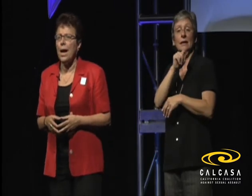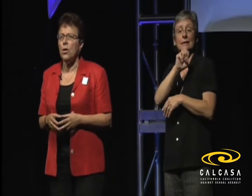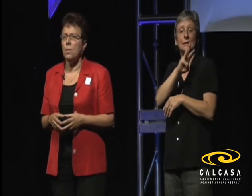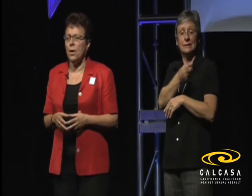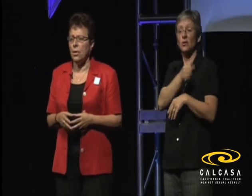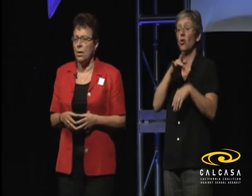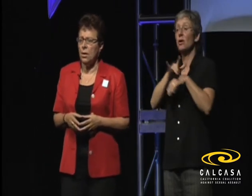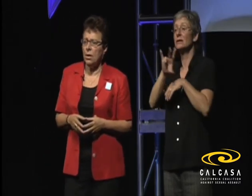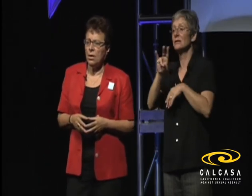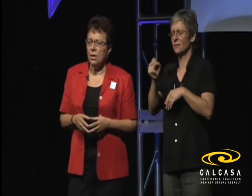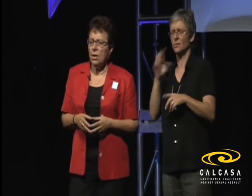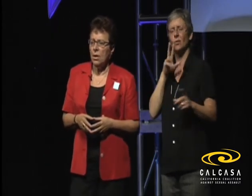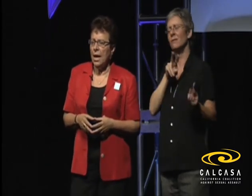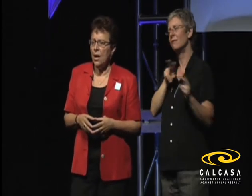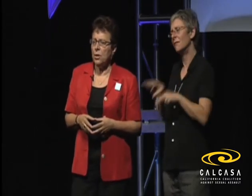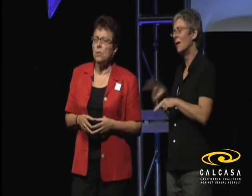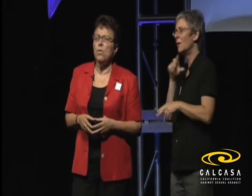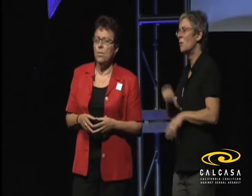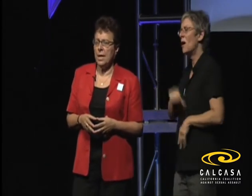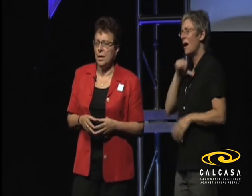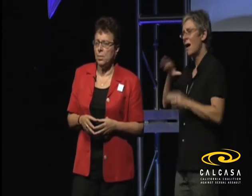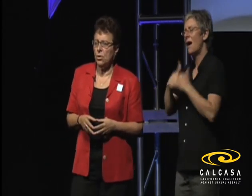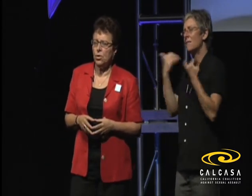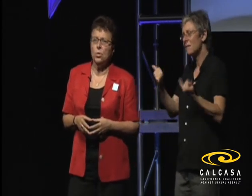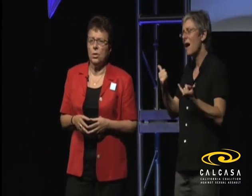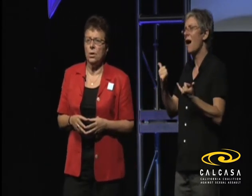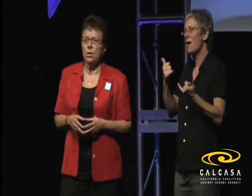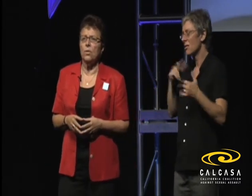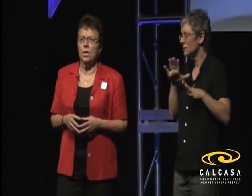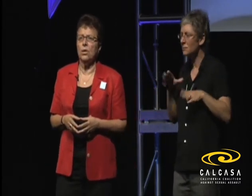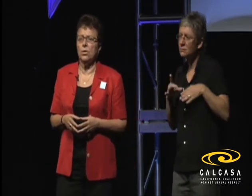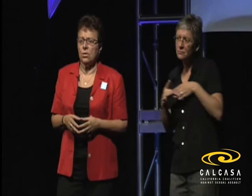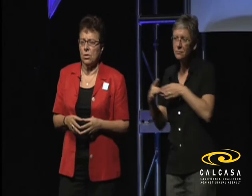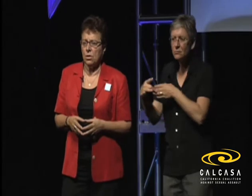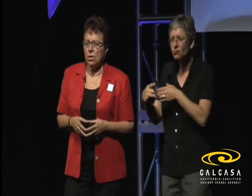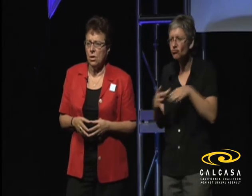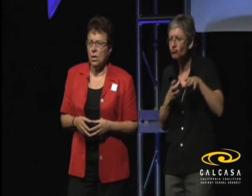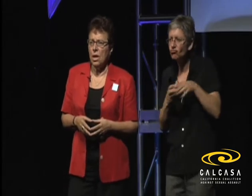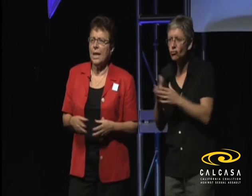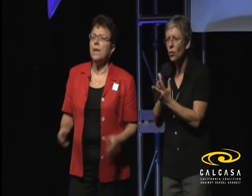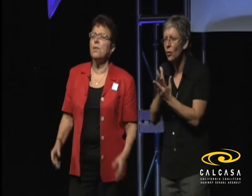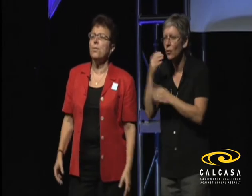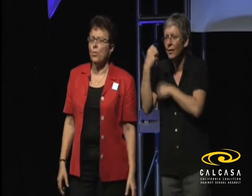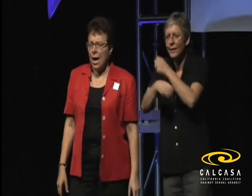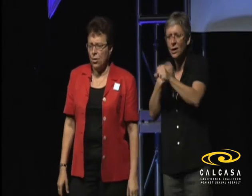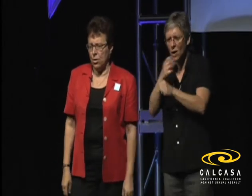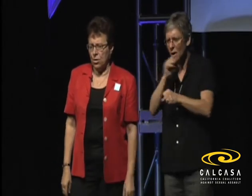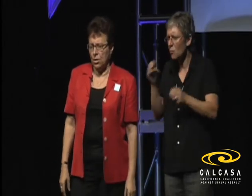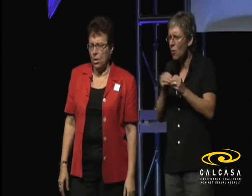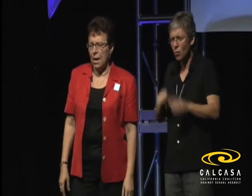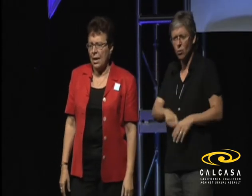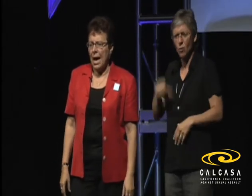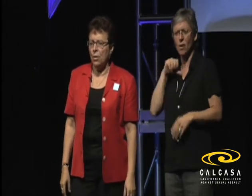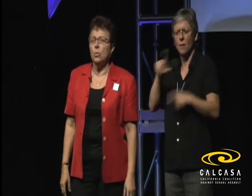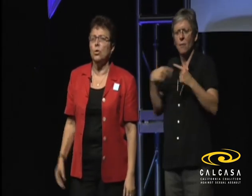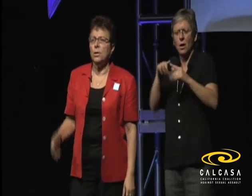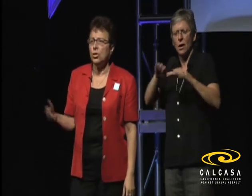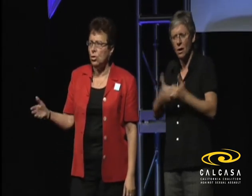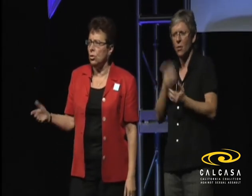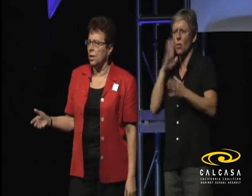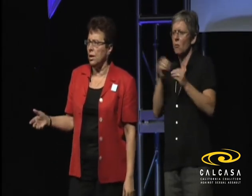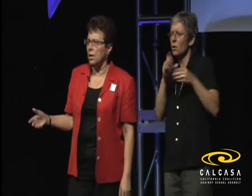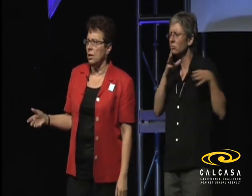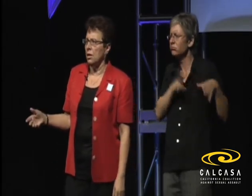be proud about how this movement has been stewarded over the years, and even prouder about how it will